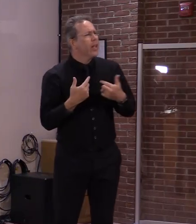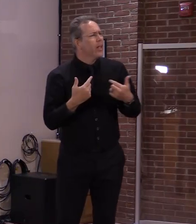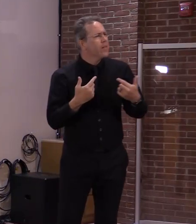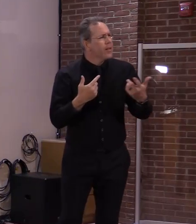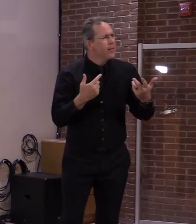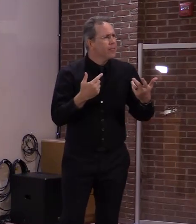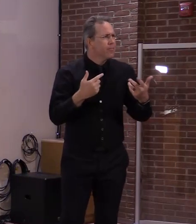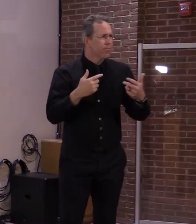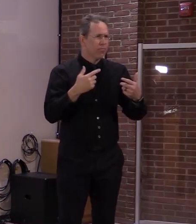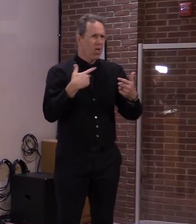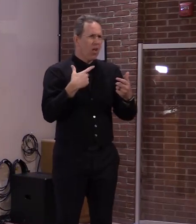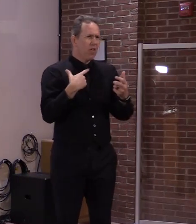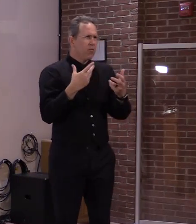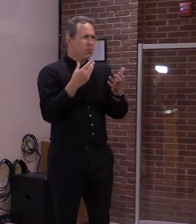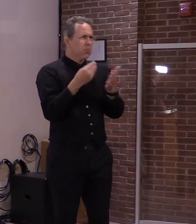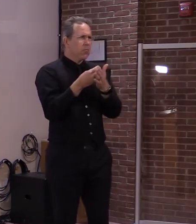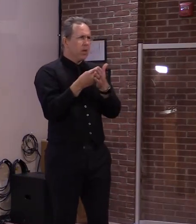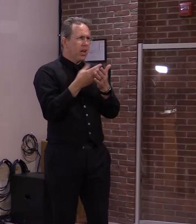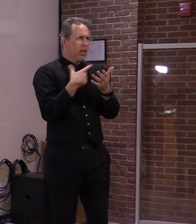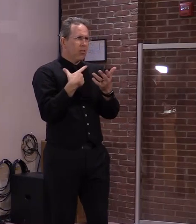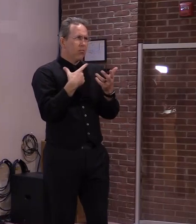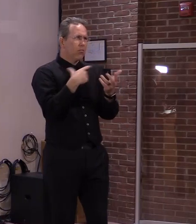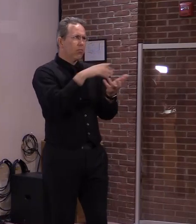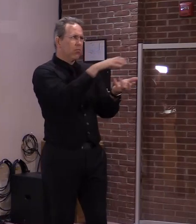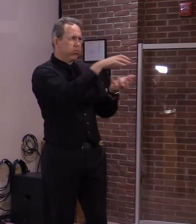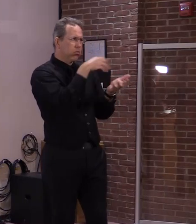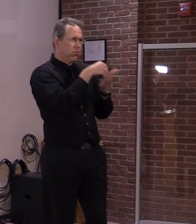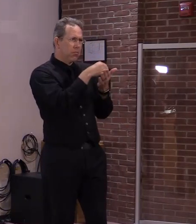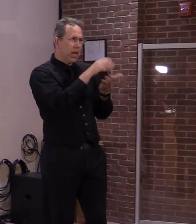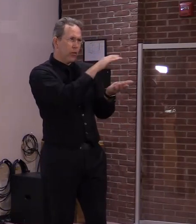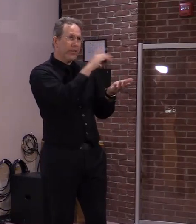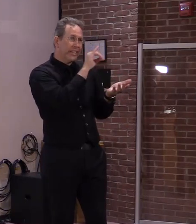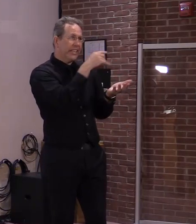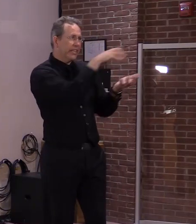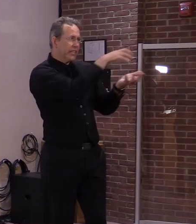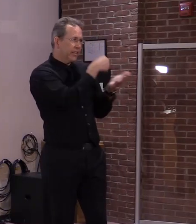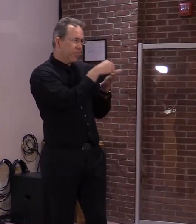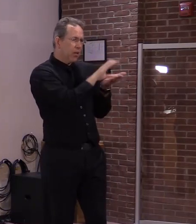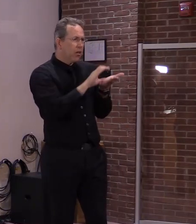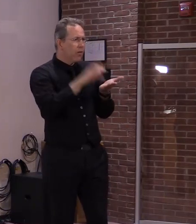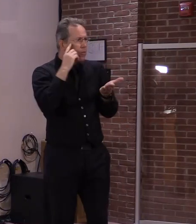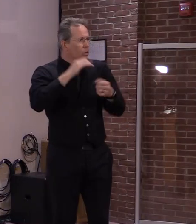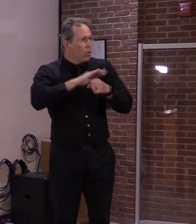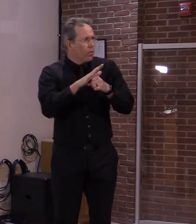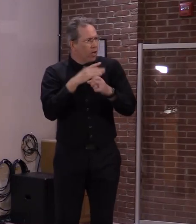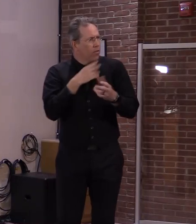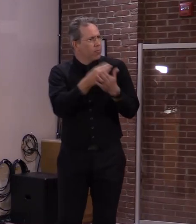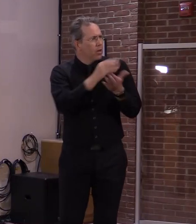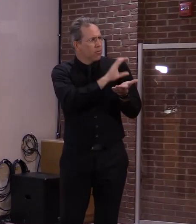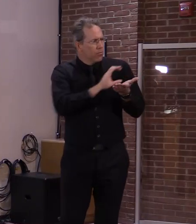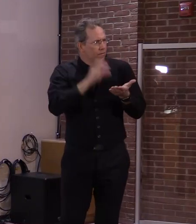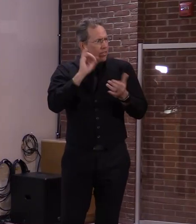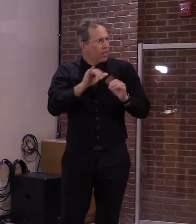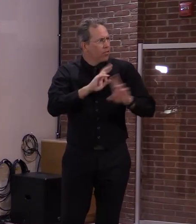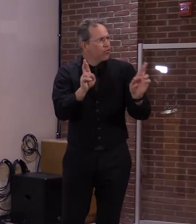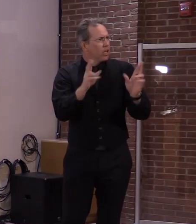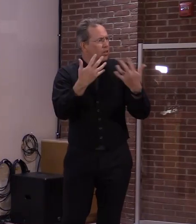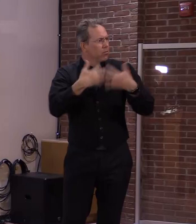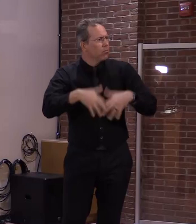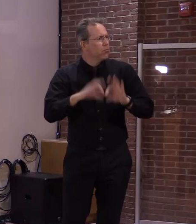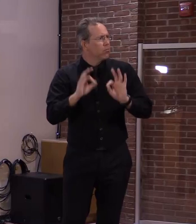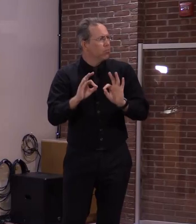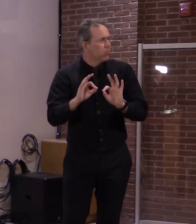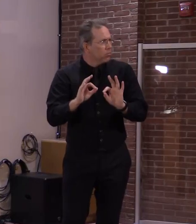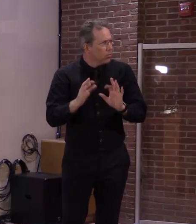one-time initiatives, investments in that budget. We didn't know what was going to be coming. We had